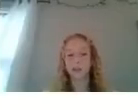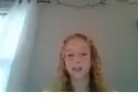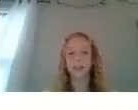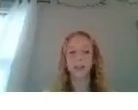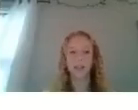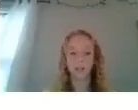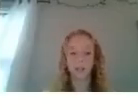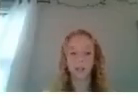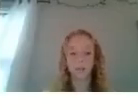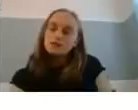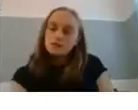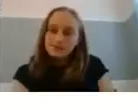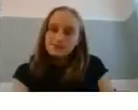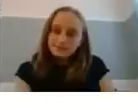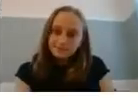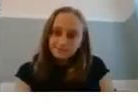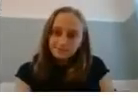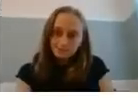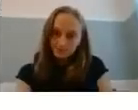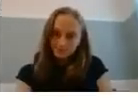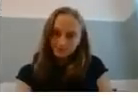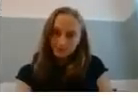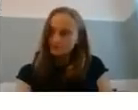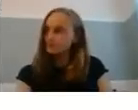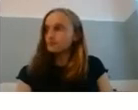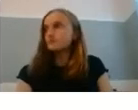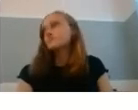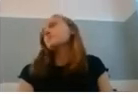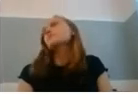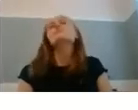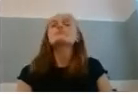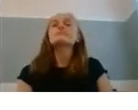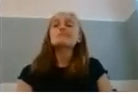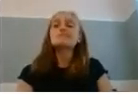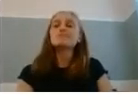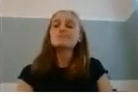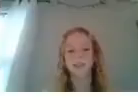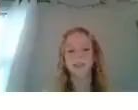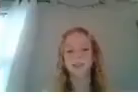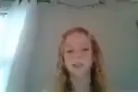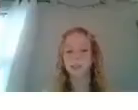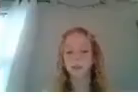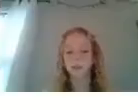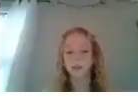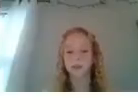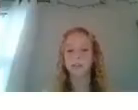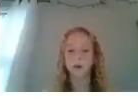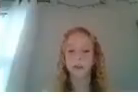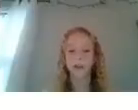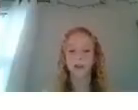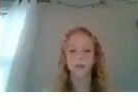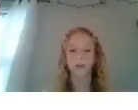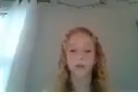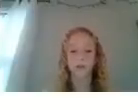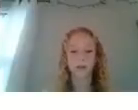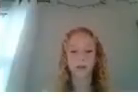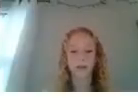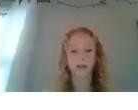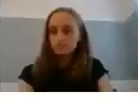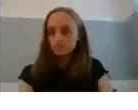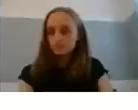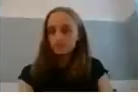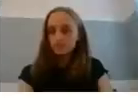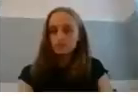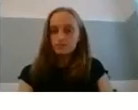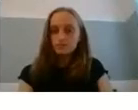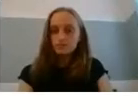and Signed English. These two are often confused the difference being that ASL doesn't mirror spoken English word for word. It